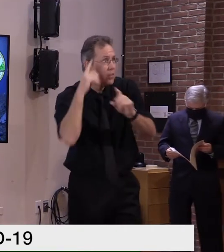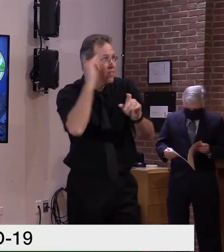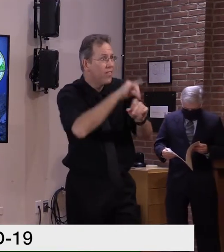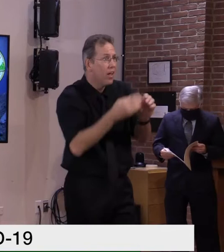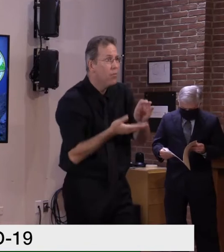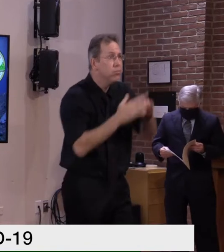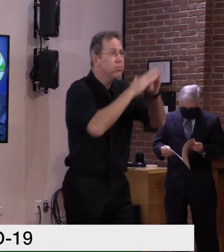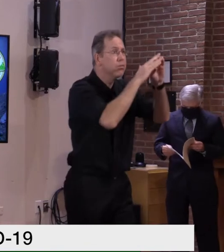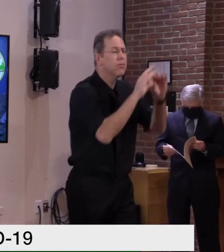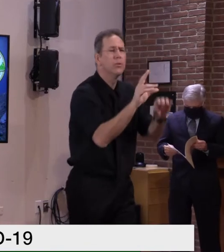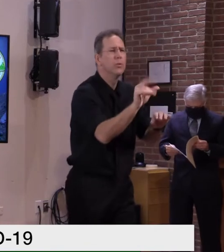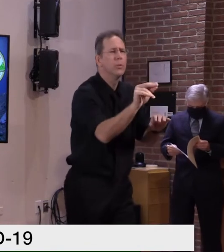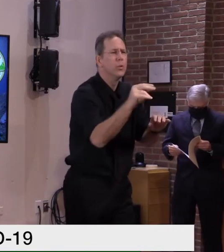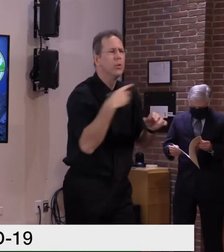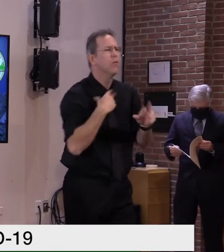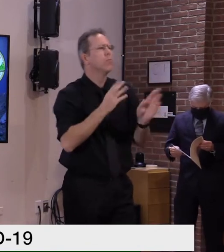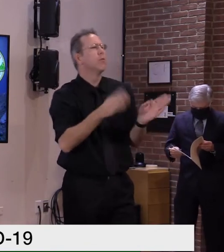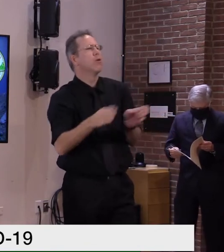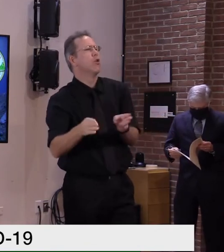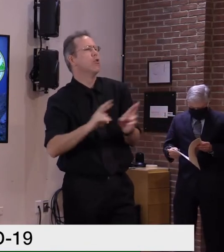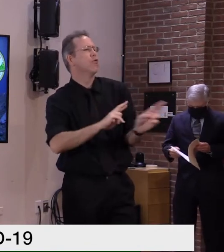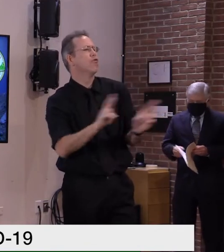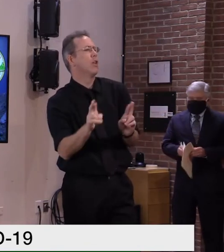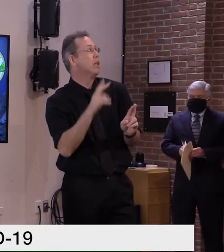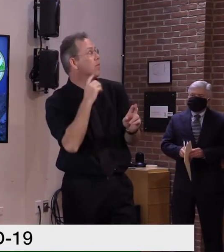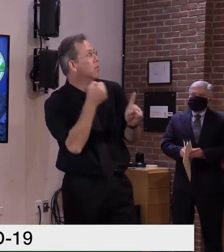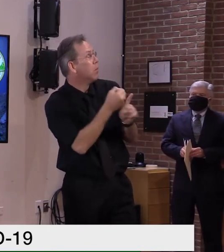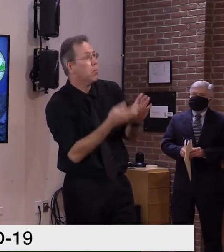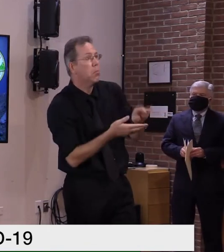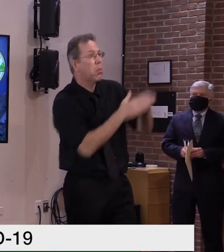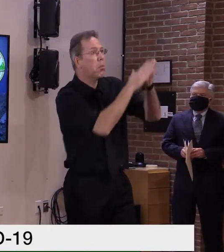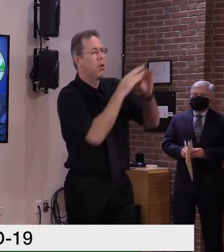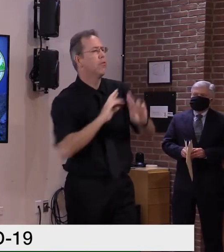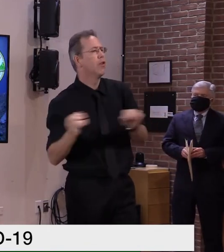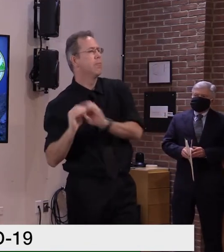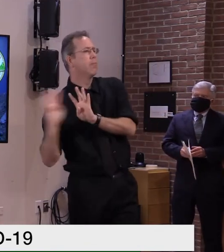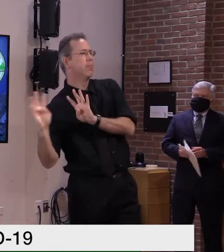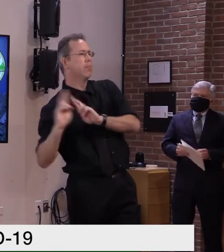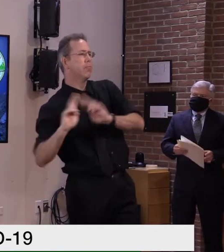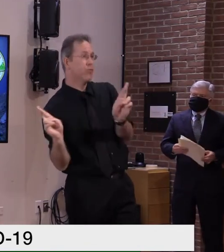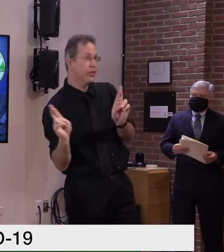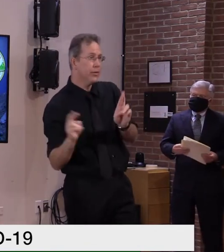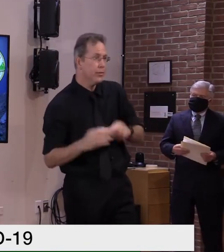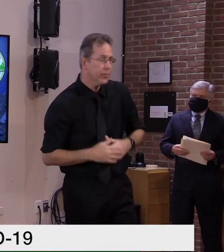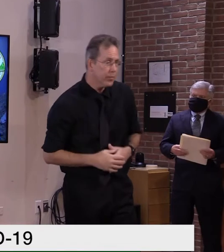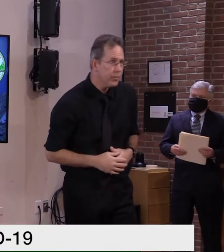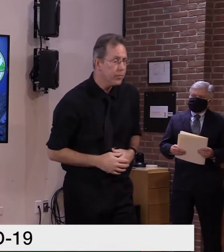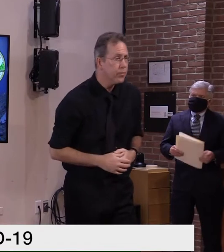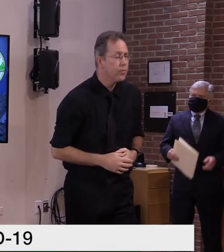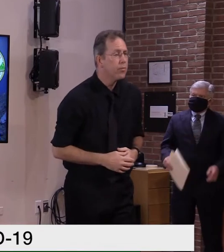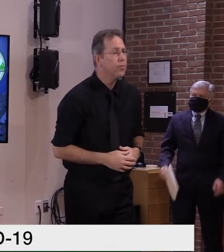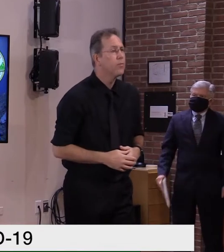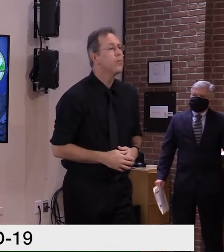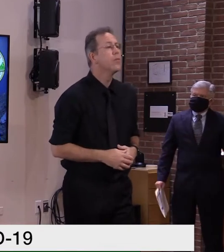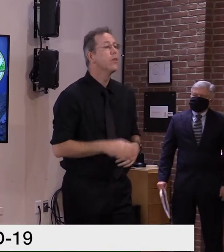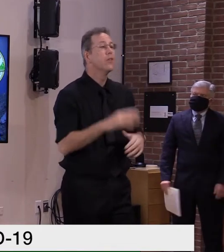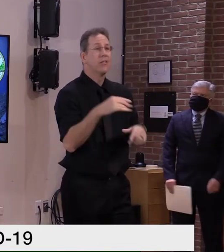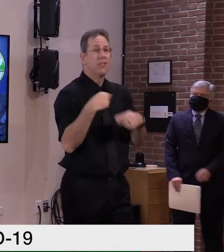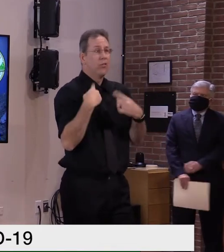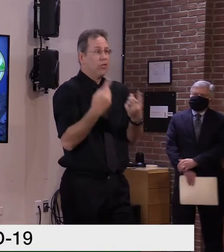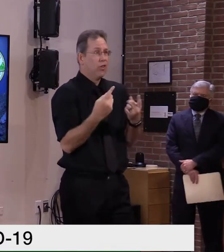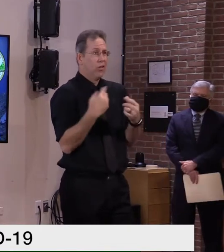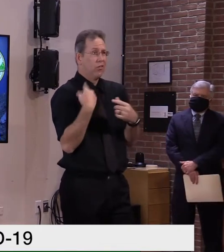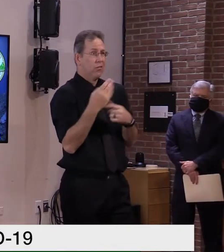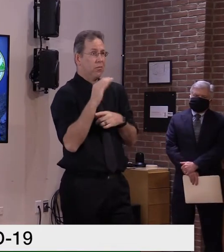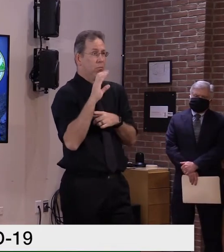on offense against this virus. As we've said since we started reopening the economy, these